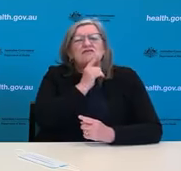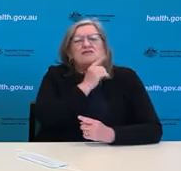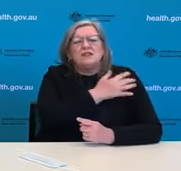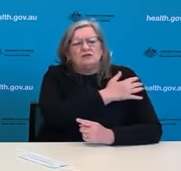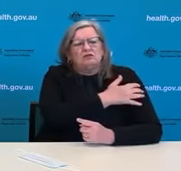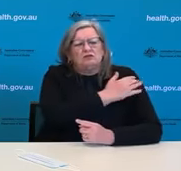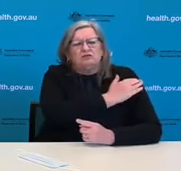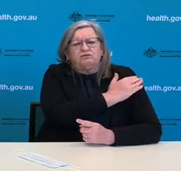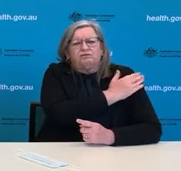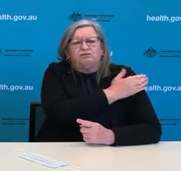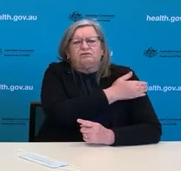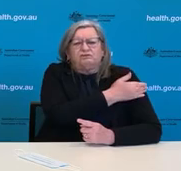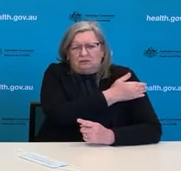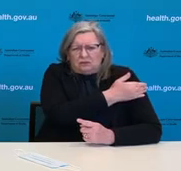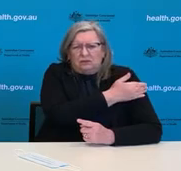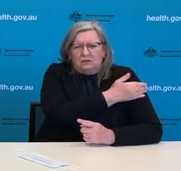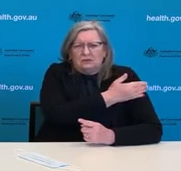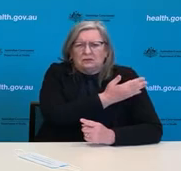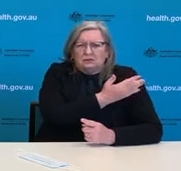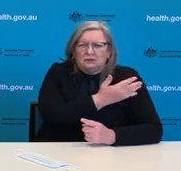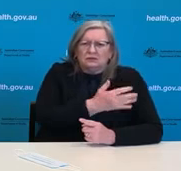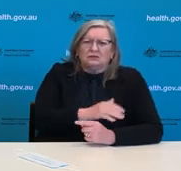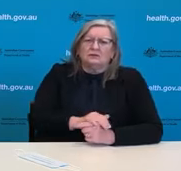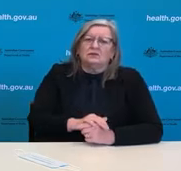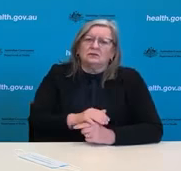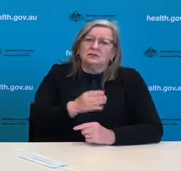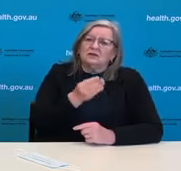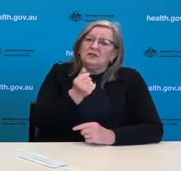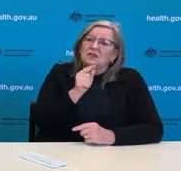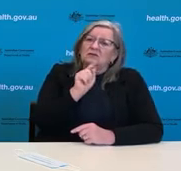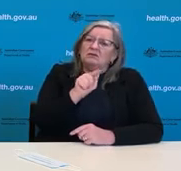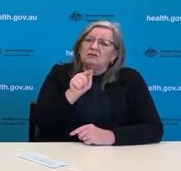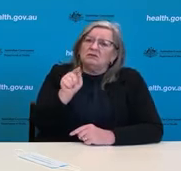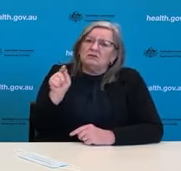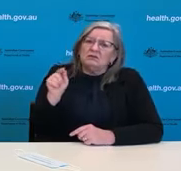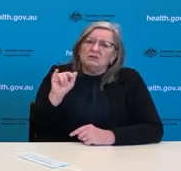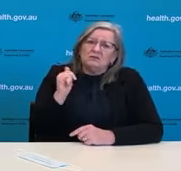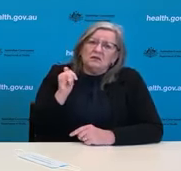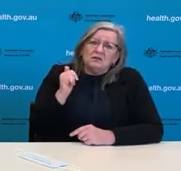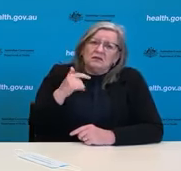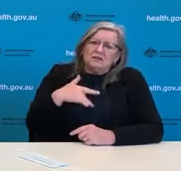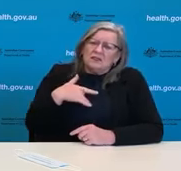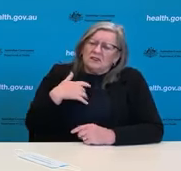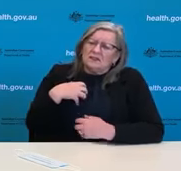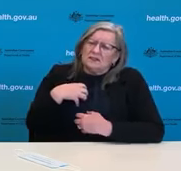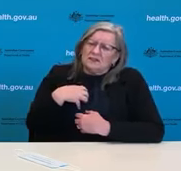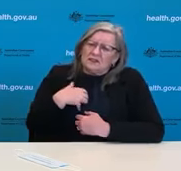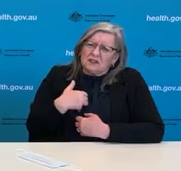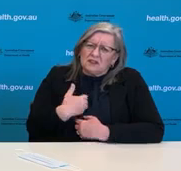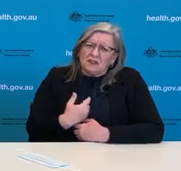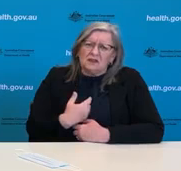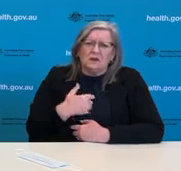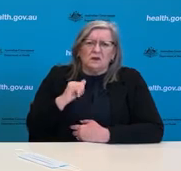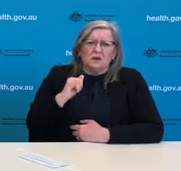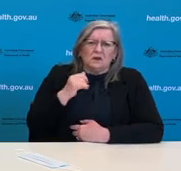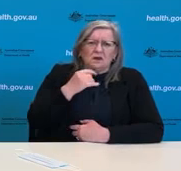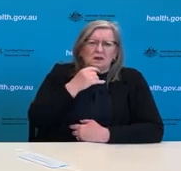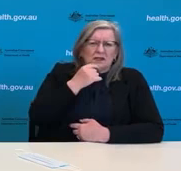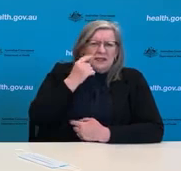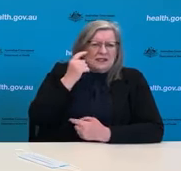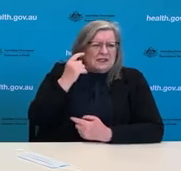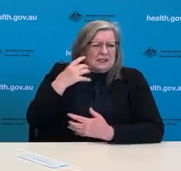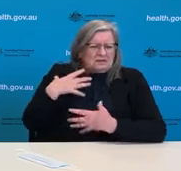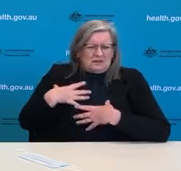been administered. Some people may experience some fatigue or some aches and pains